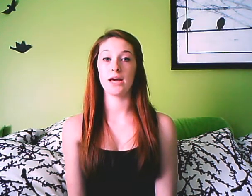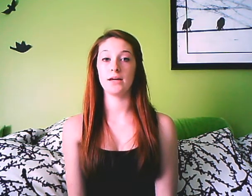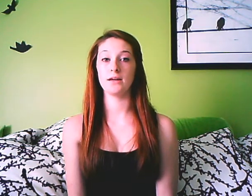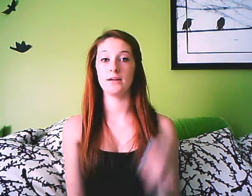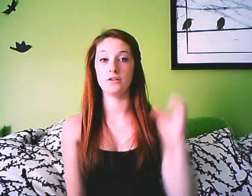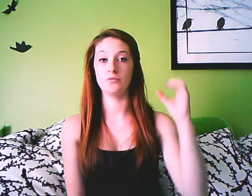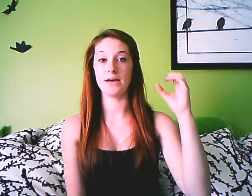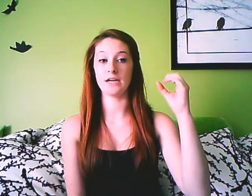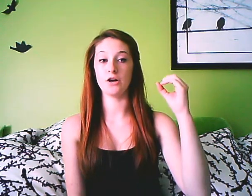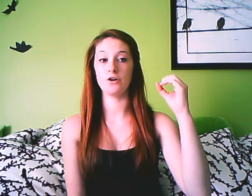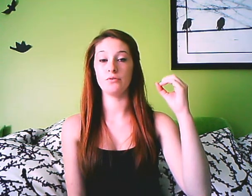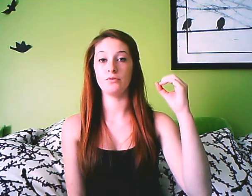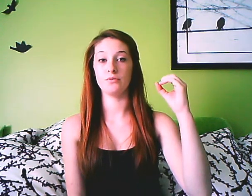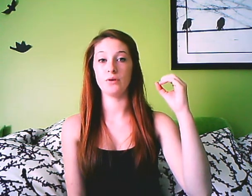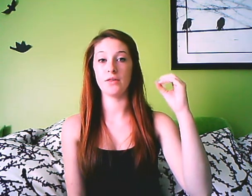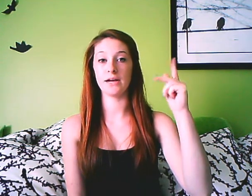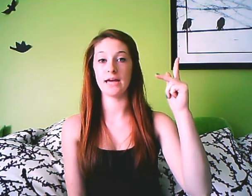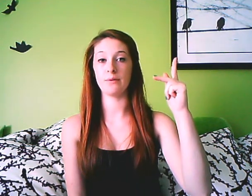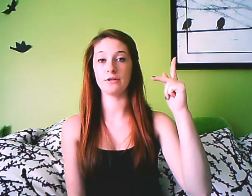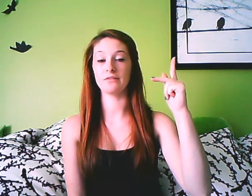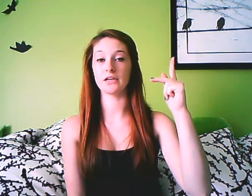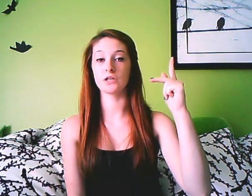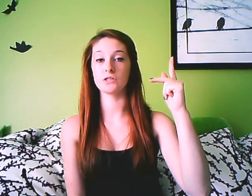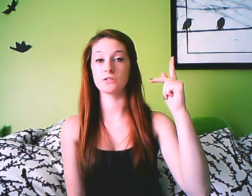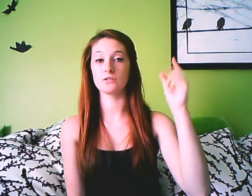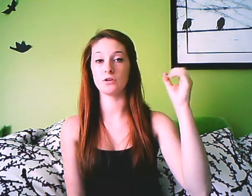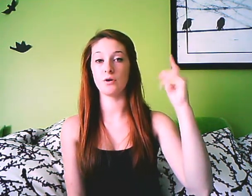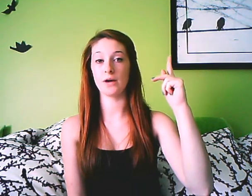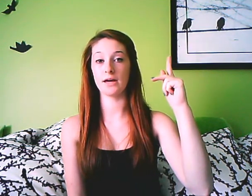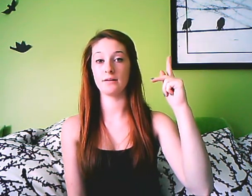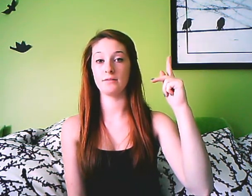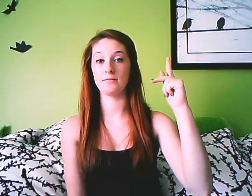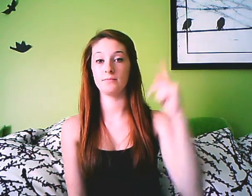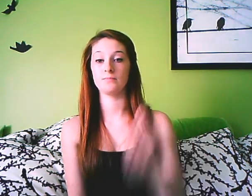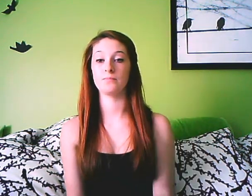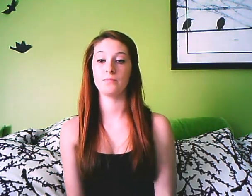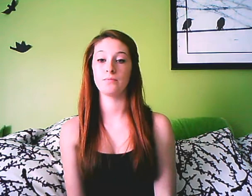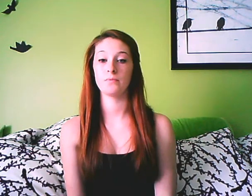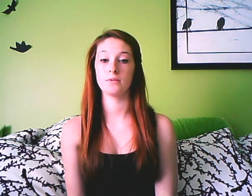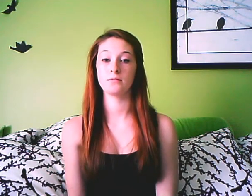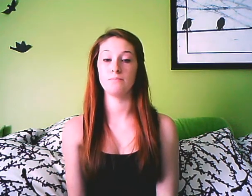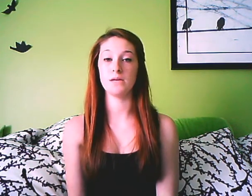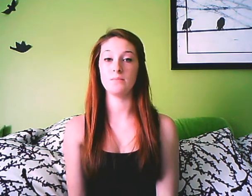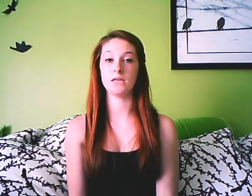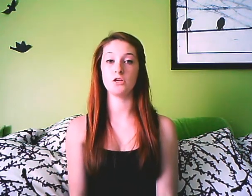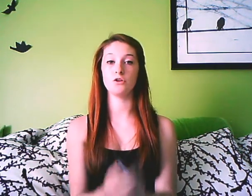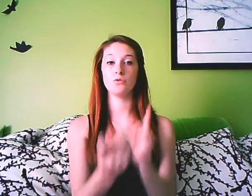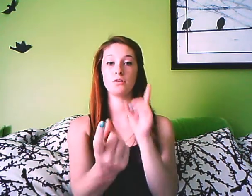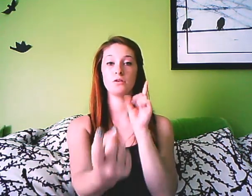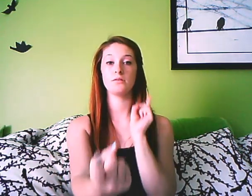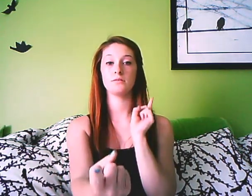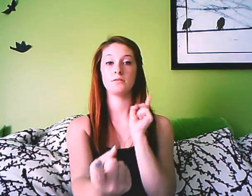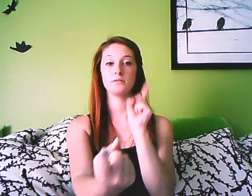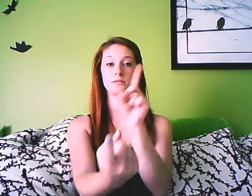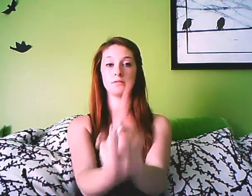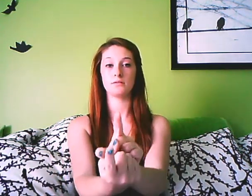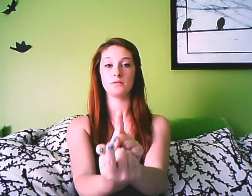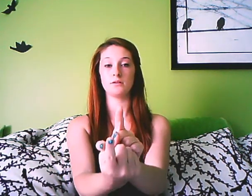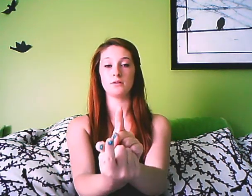Okay, you make an O and then a K with your fingers. So okay. Me meet you, and